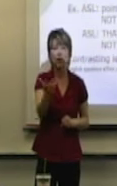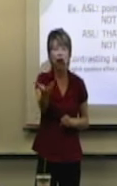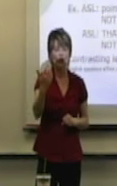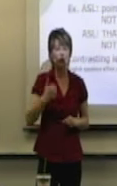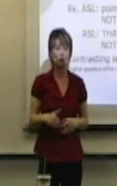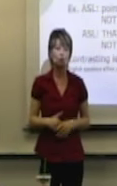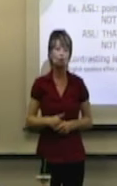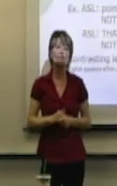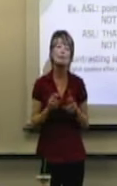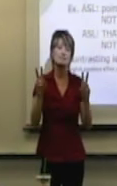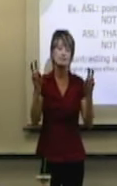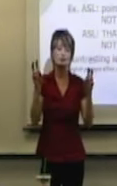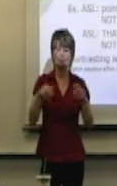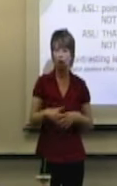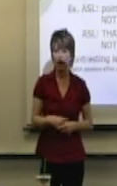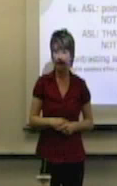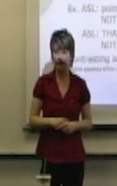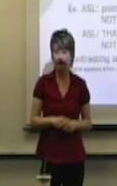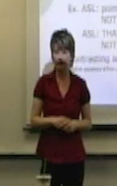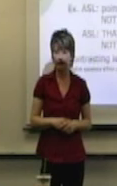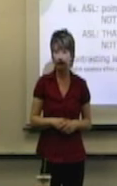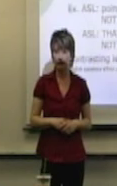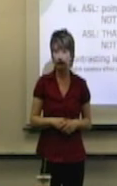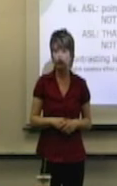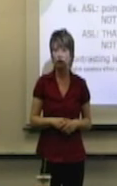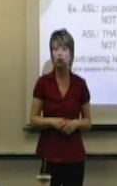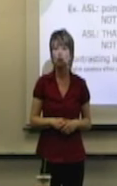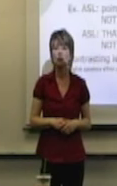how do you voice interpret that? Could you say that room's boiling?